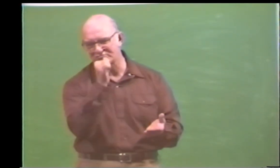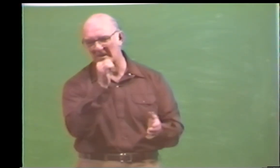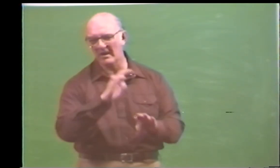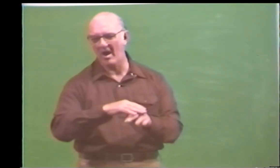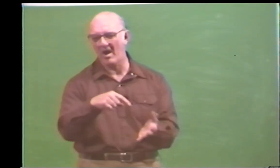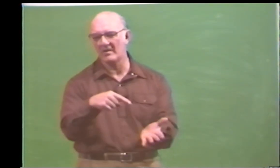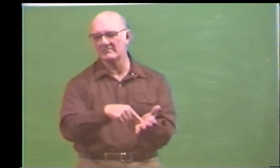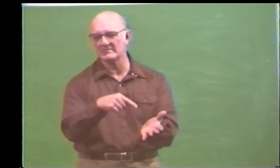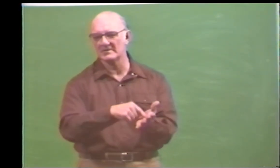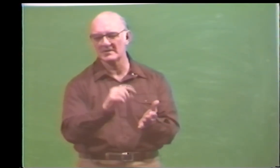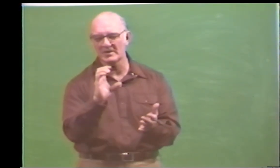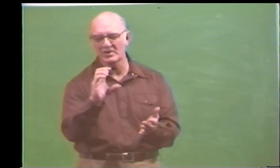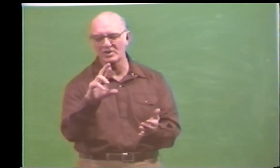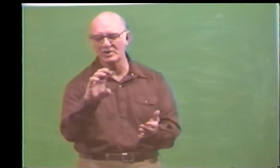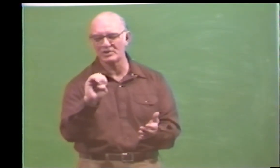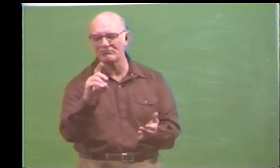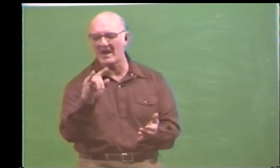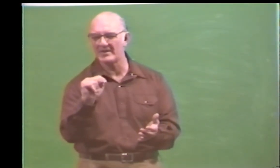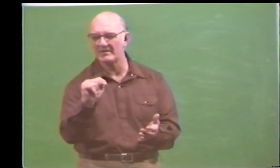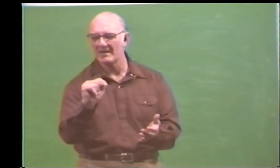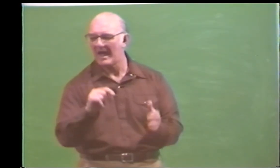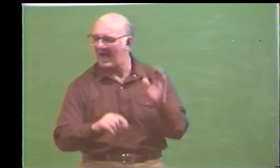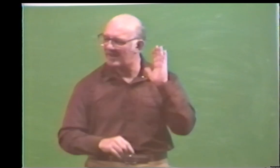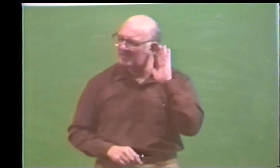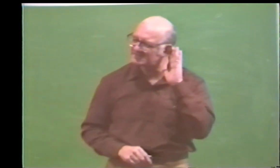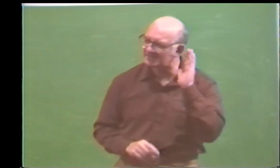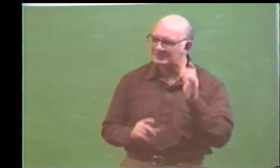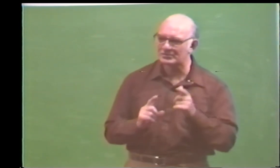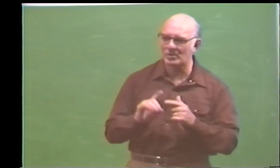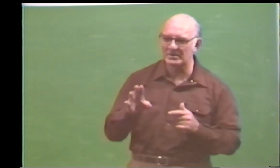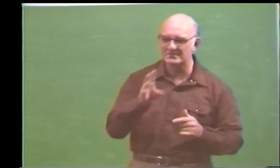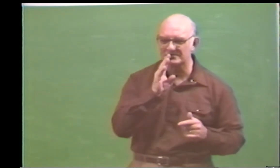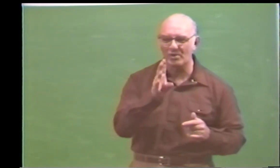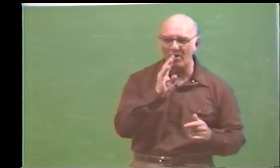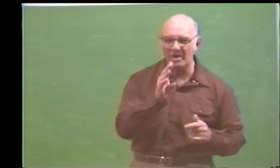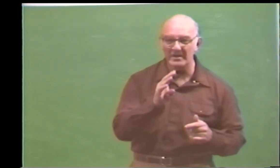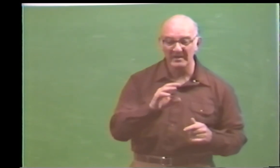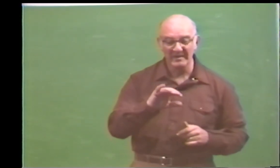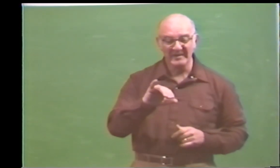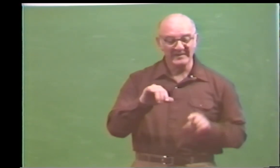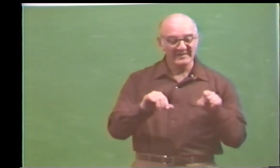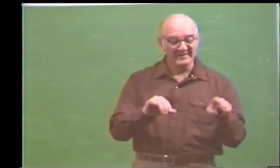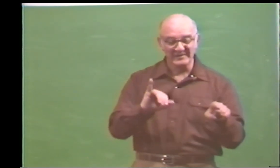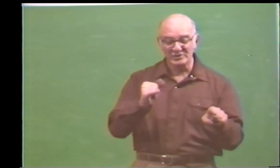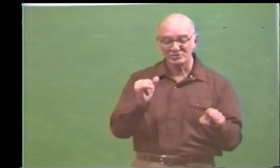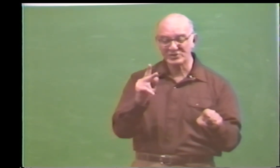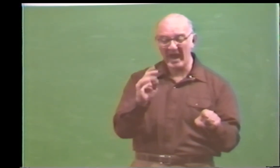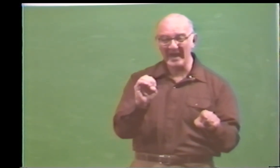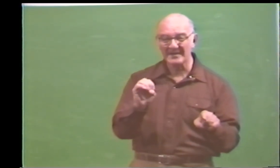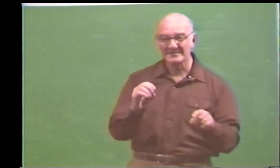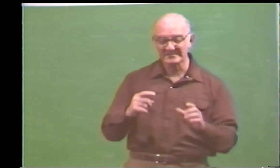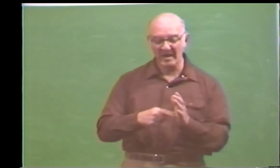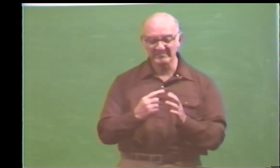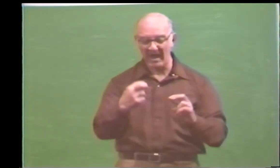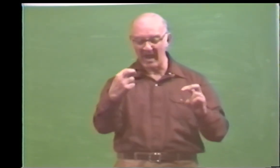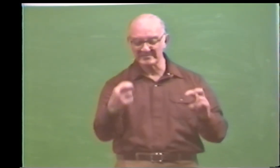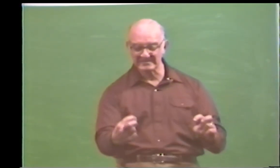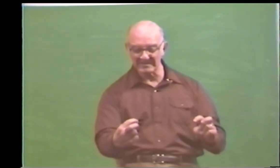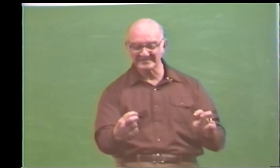drink on credit and listens to his talk. Zyke sometimes sits